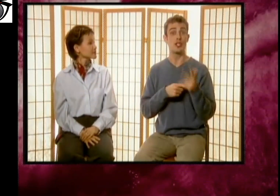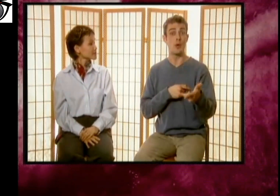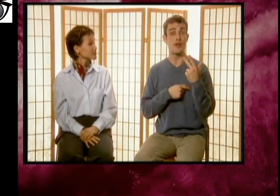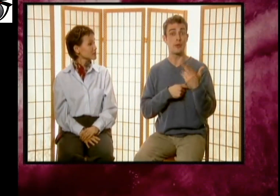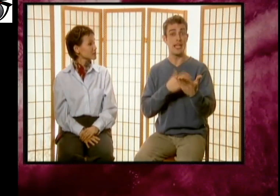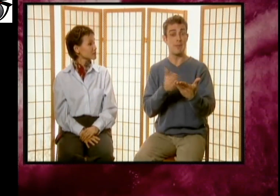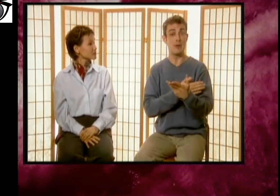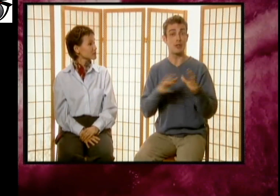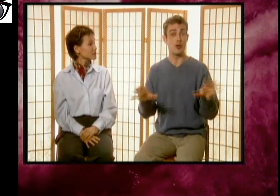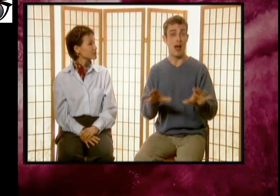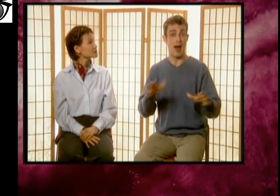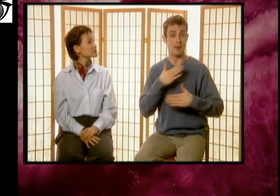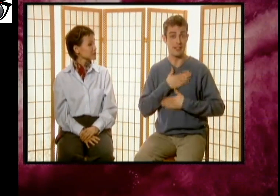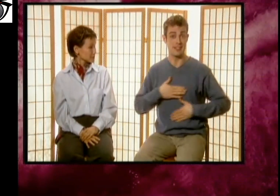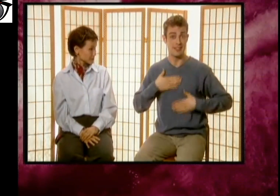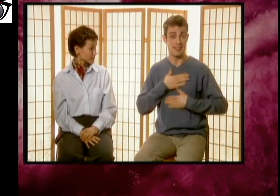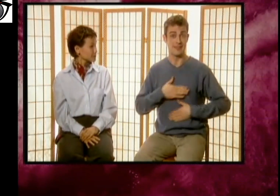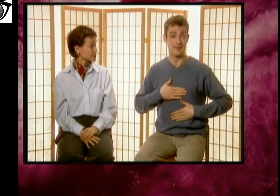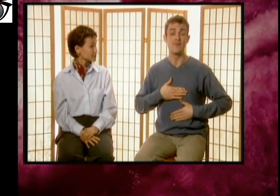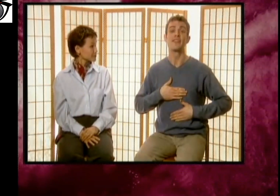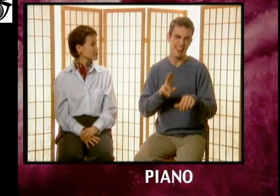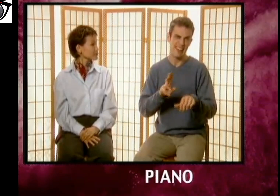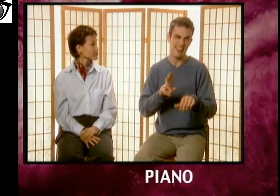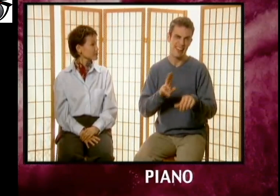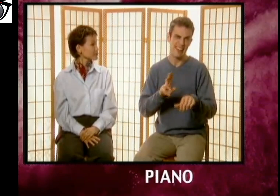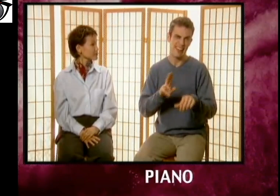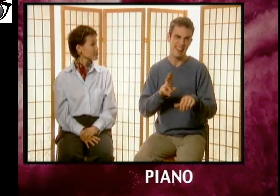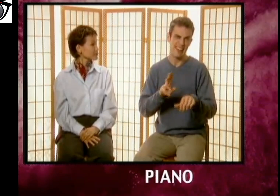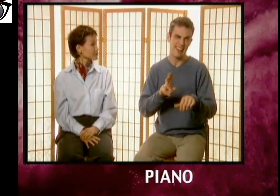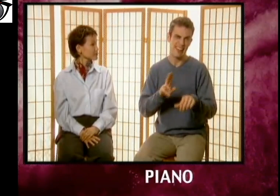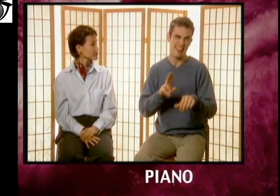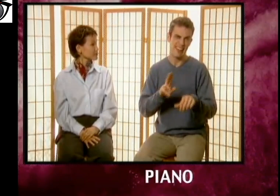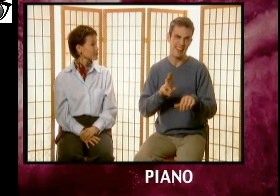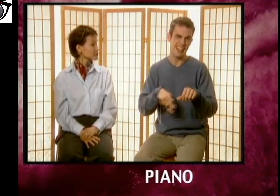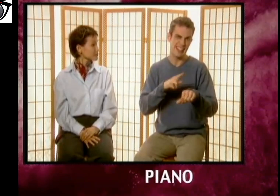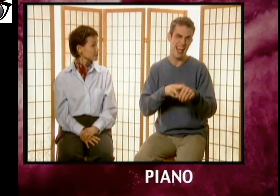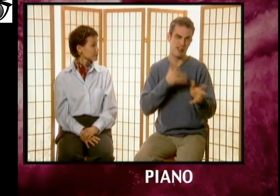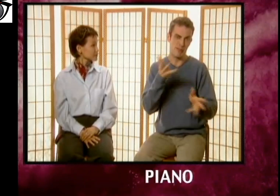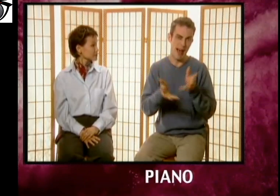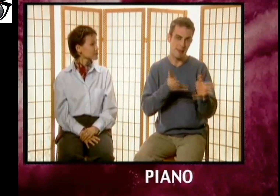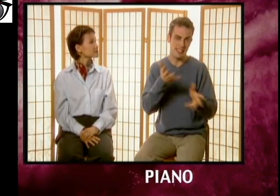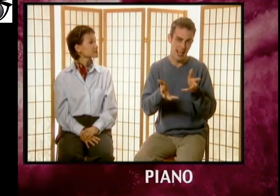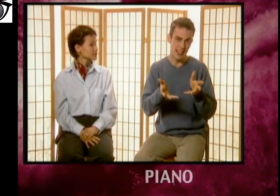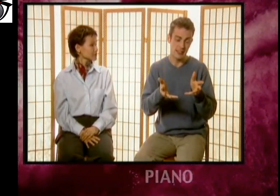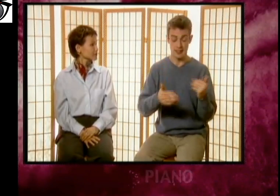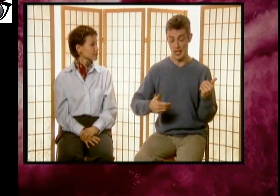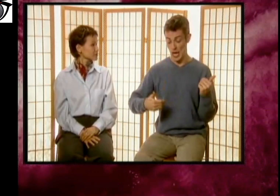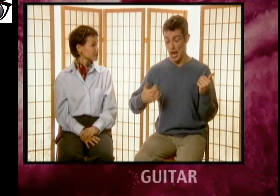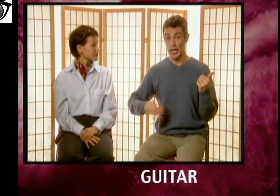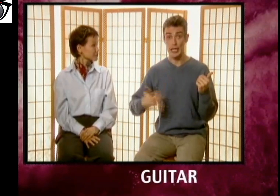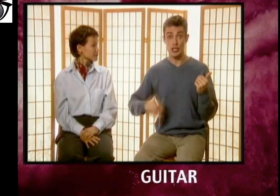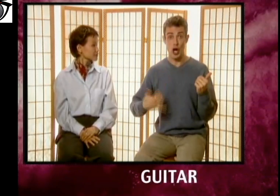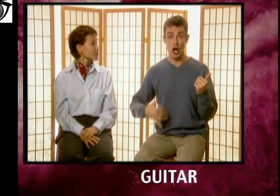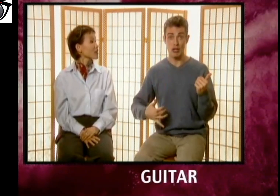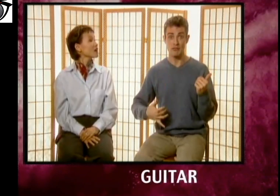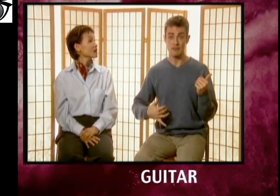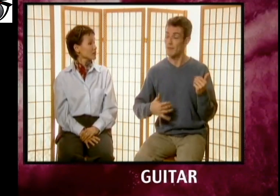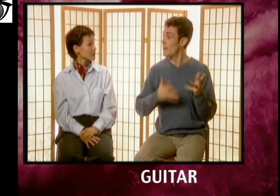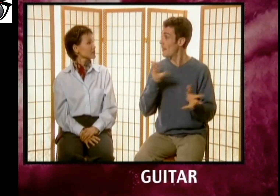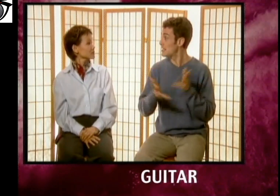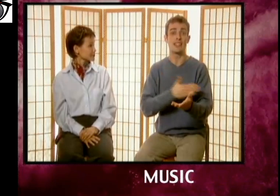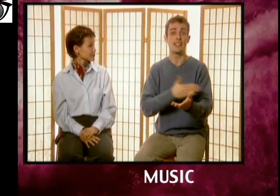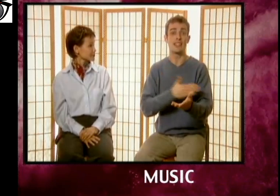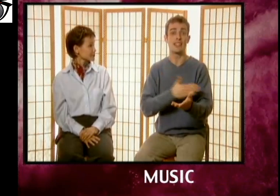first, and I'll show 3 musical hobbies. Piano, that's a natural mime sign.